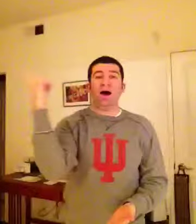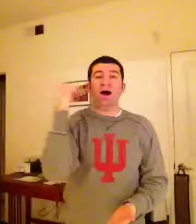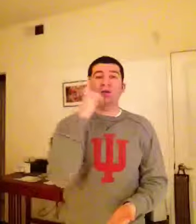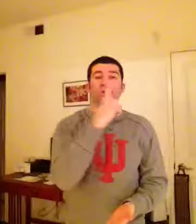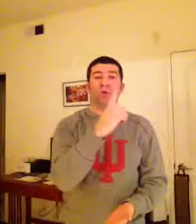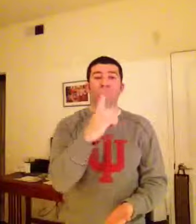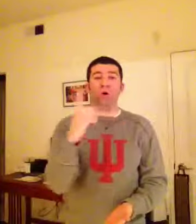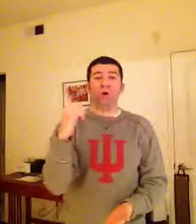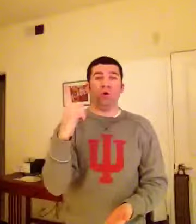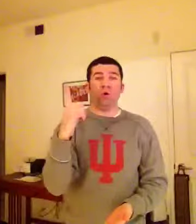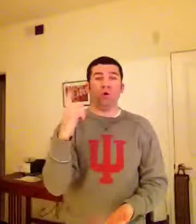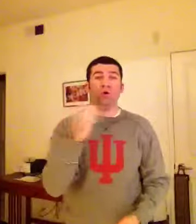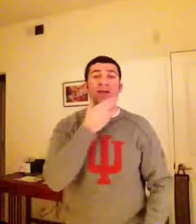Ve'al Kol